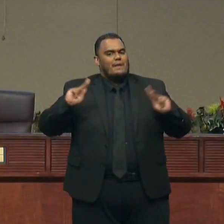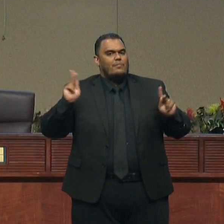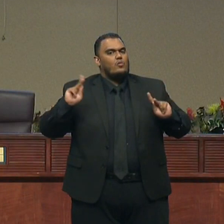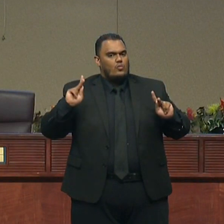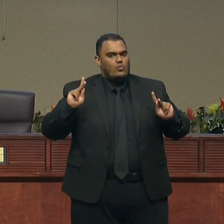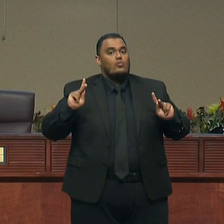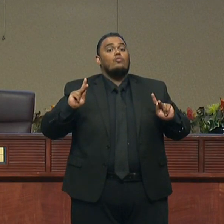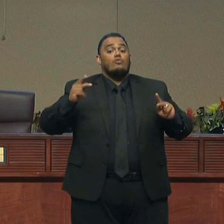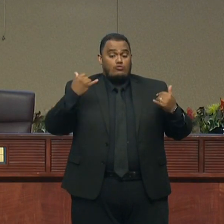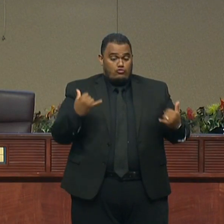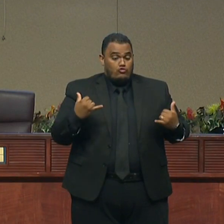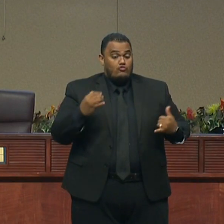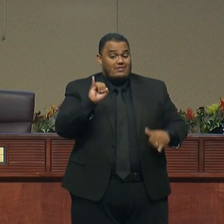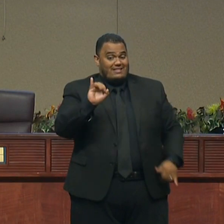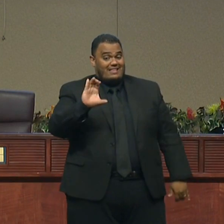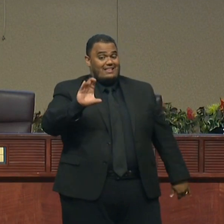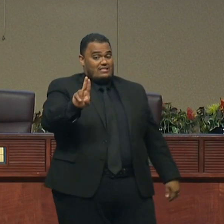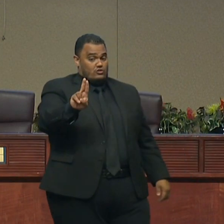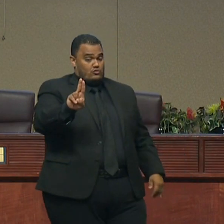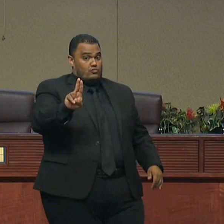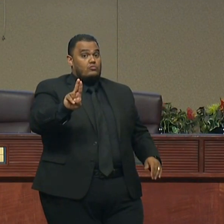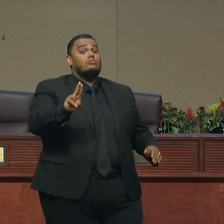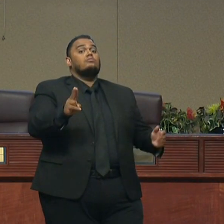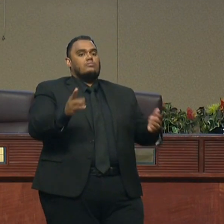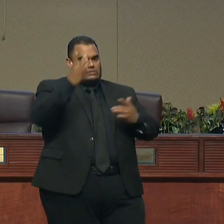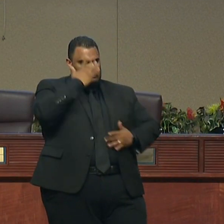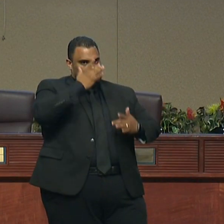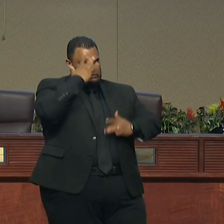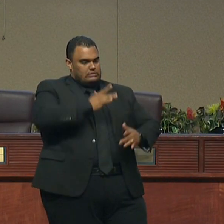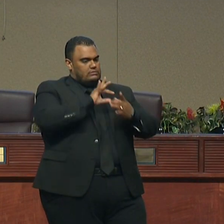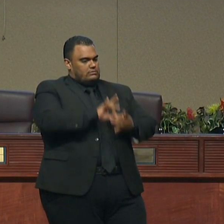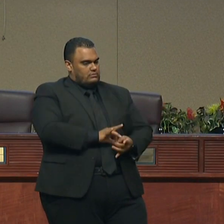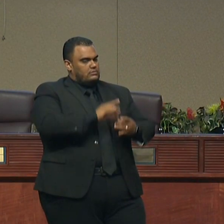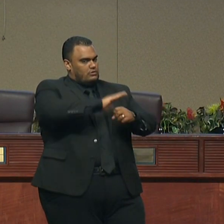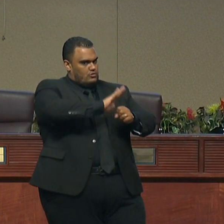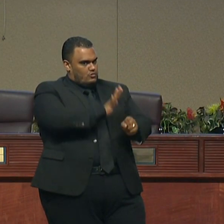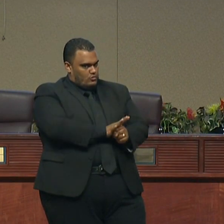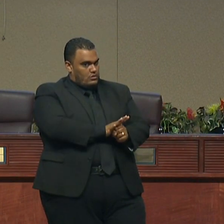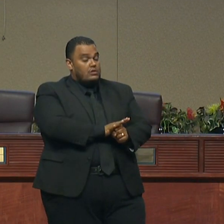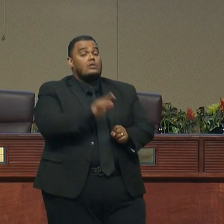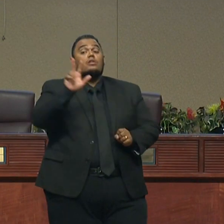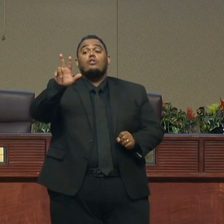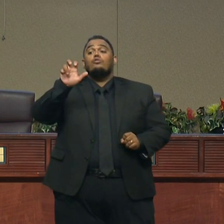ICU with COVID-19 and 357